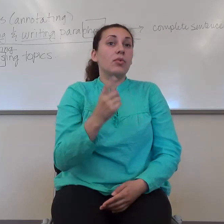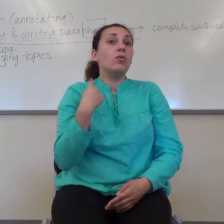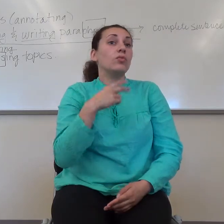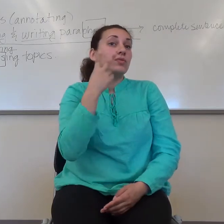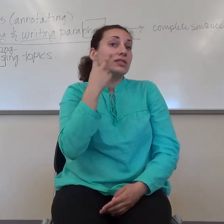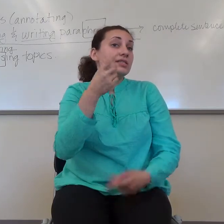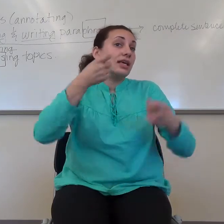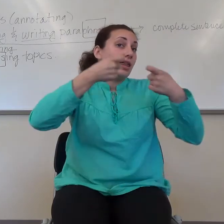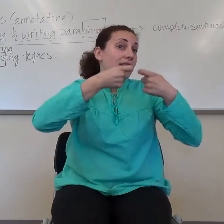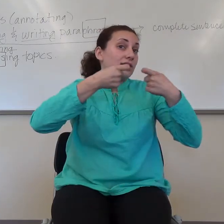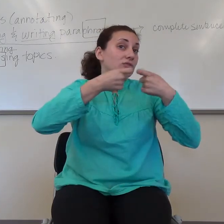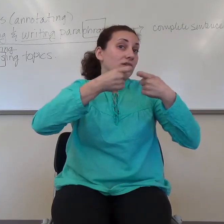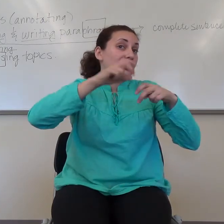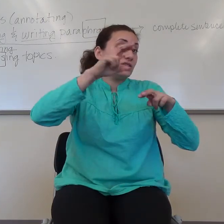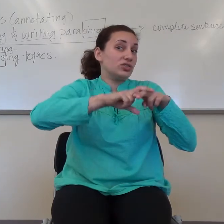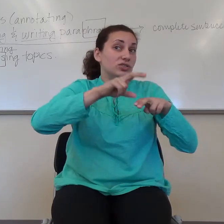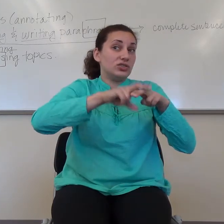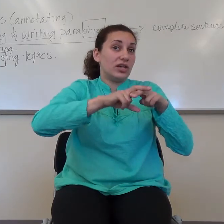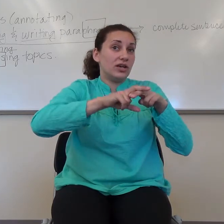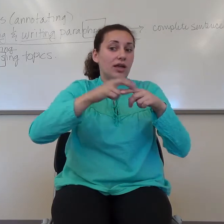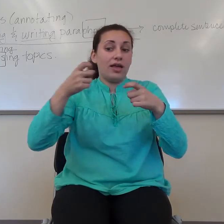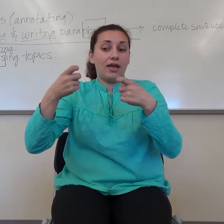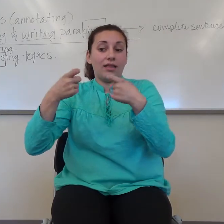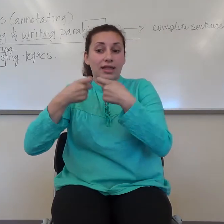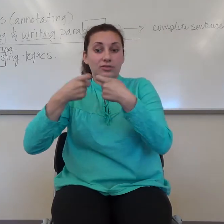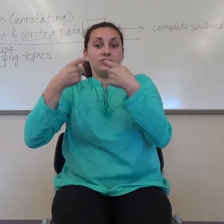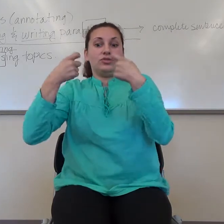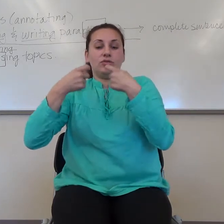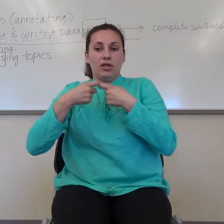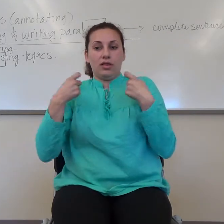electric chair, electrocuted,